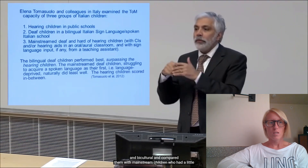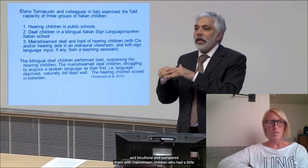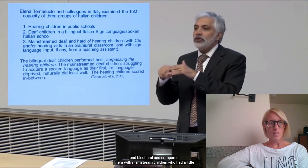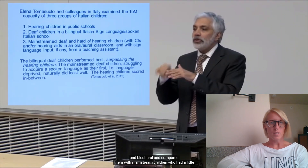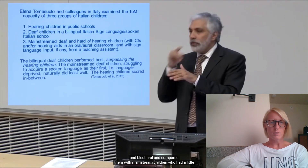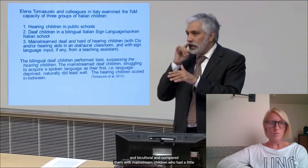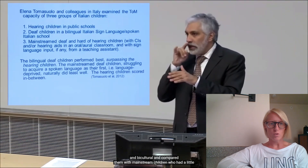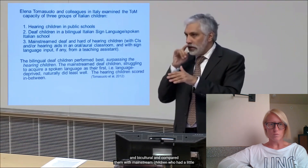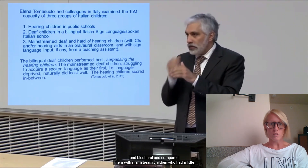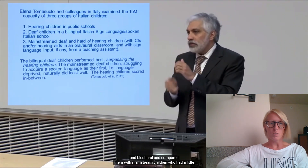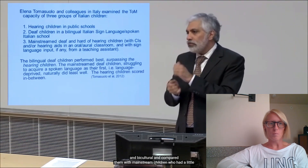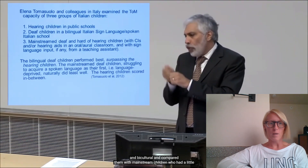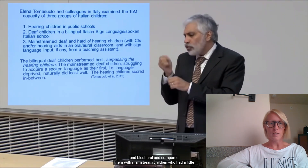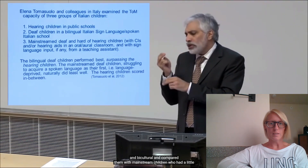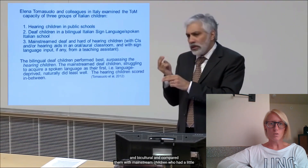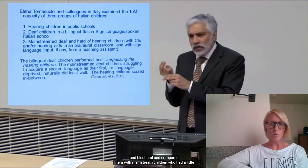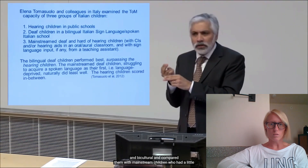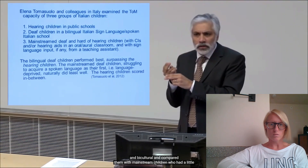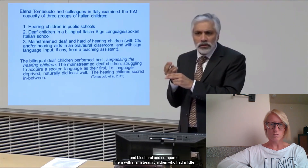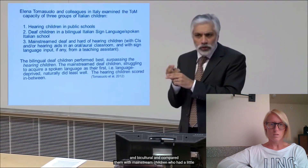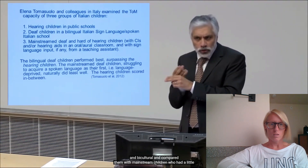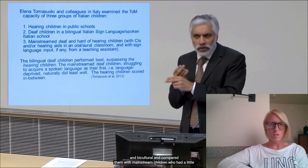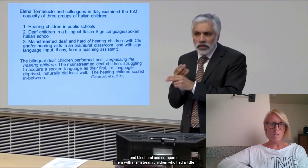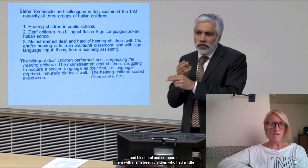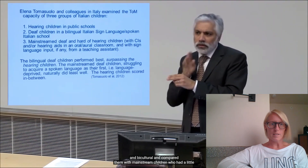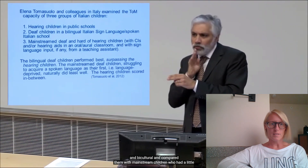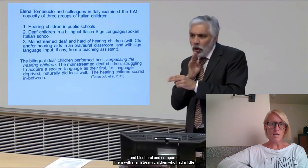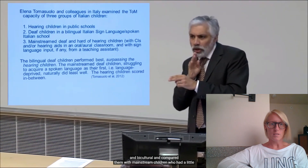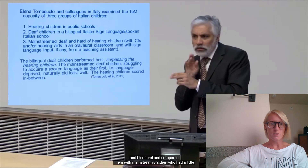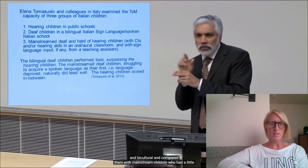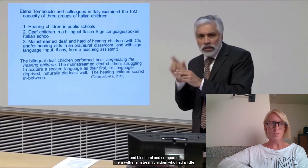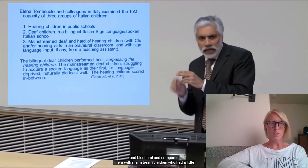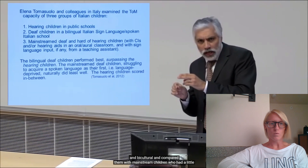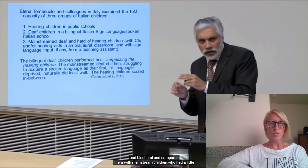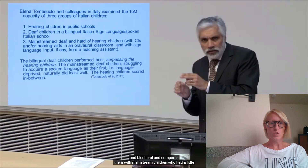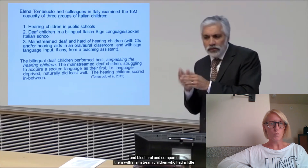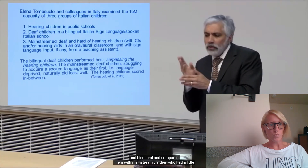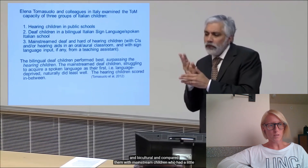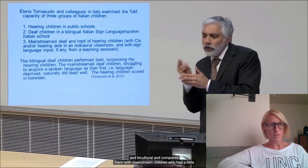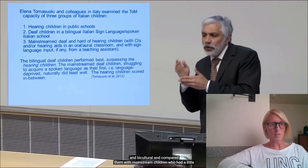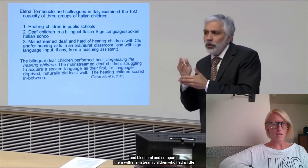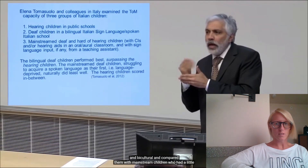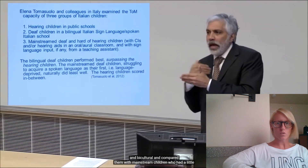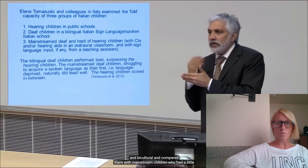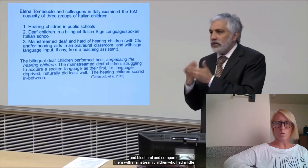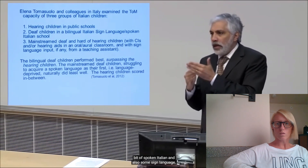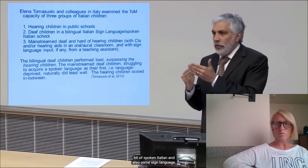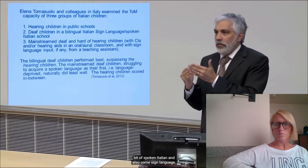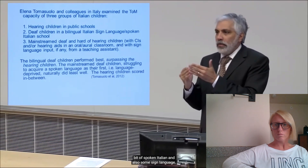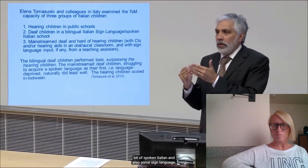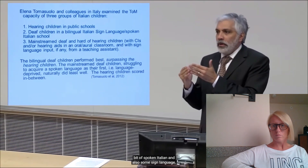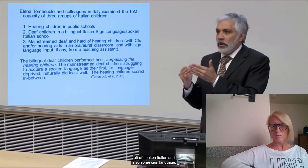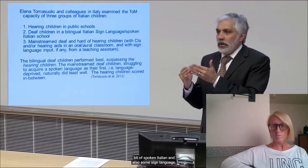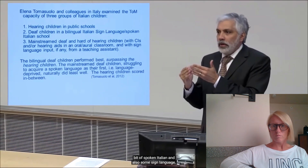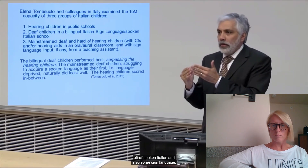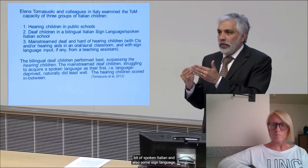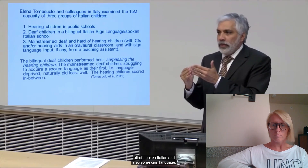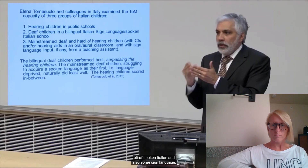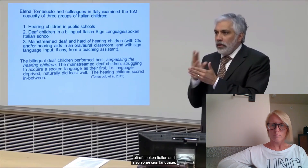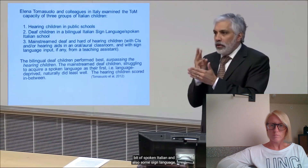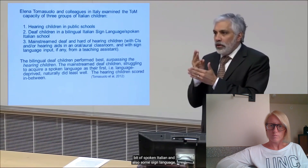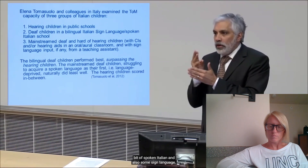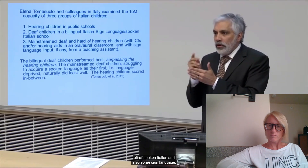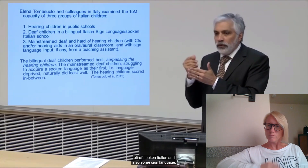bilingual and bicultural. And then she compared those also with mainstream children who had a little bit of spoken Italian